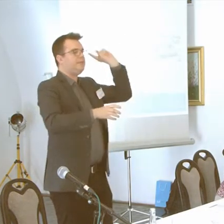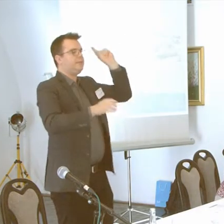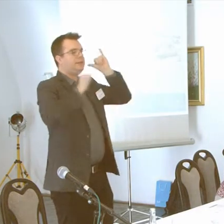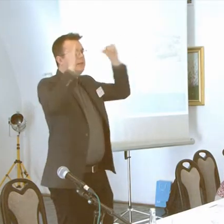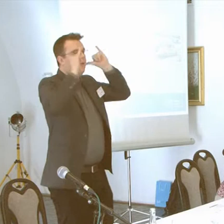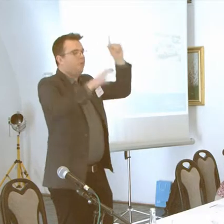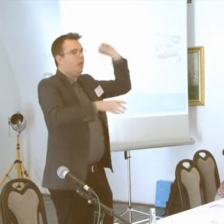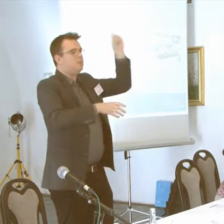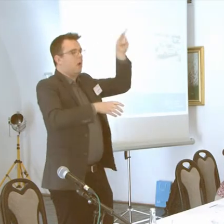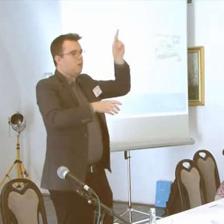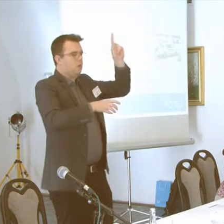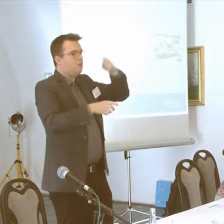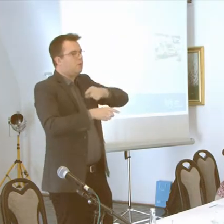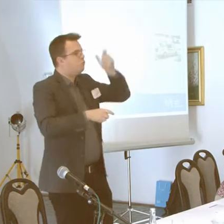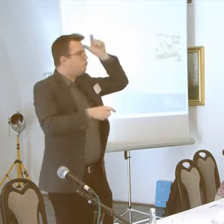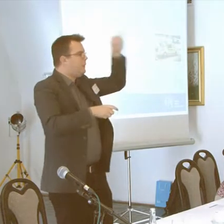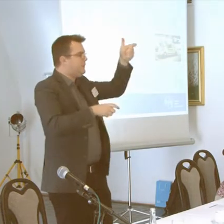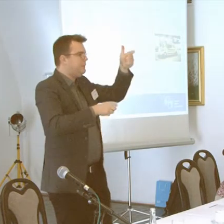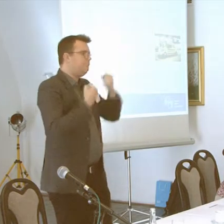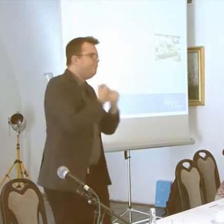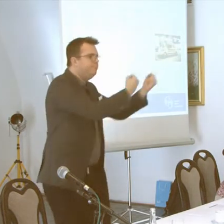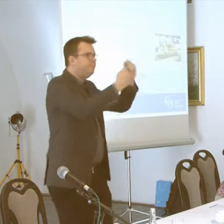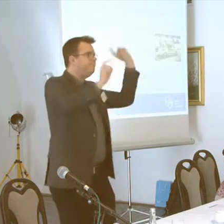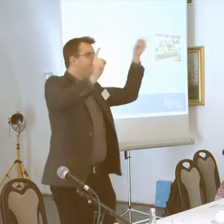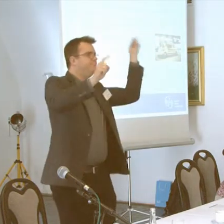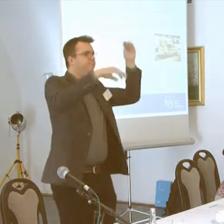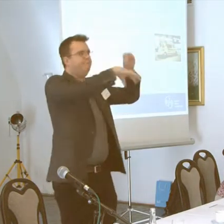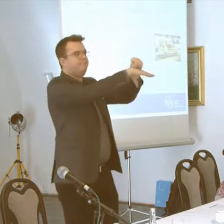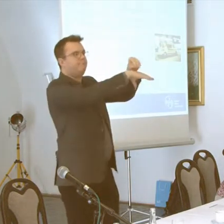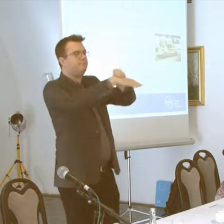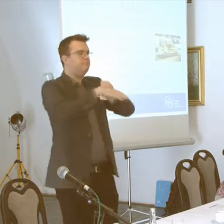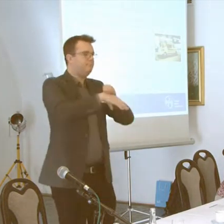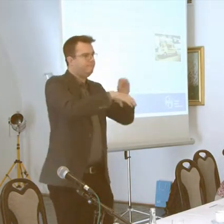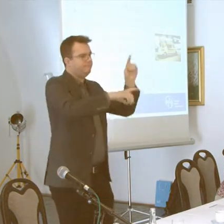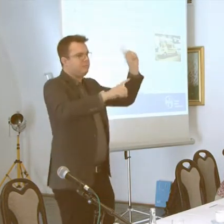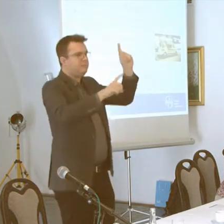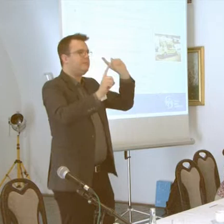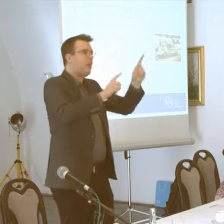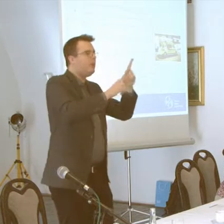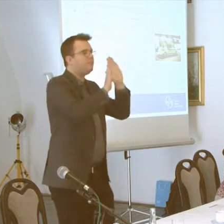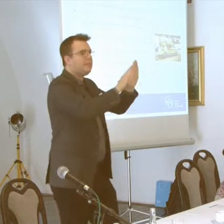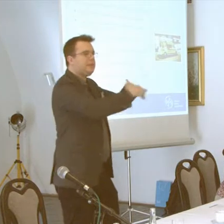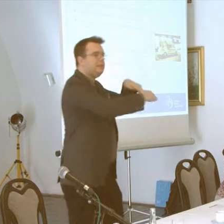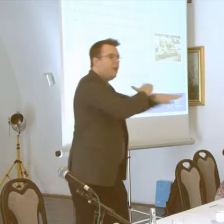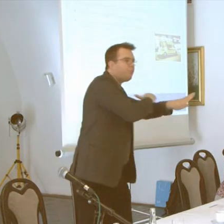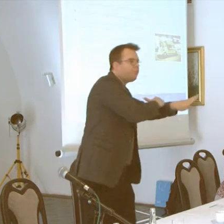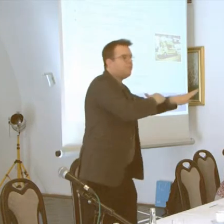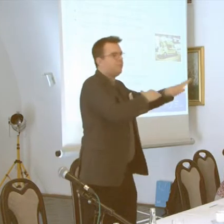have a siren warning system. Police go around in cars and give